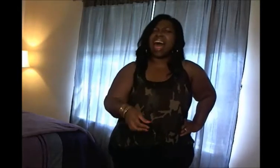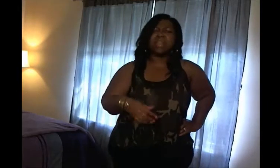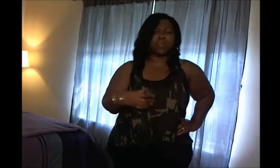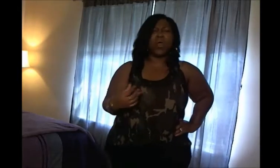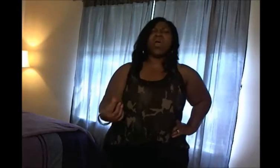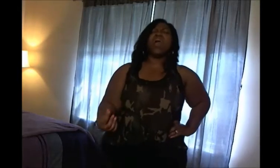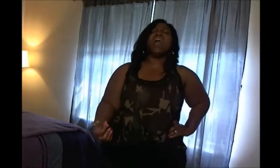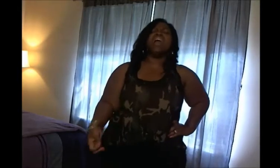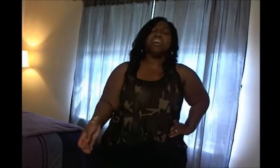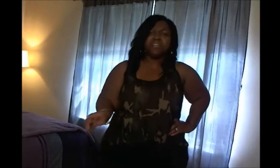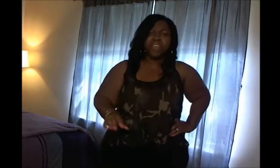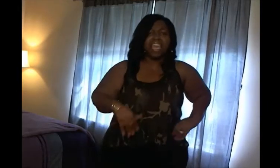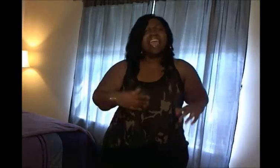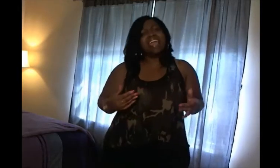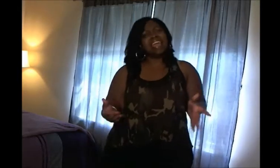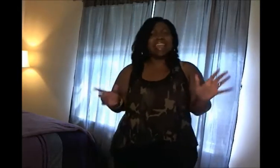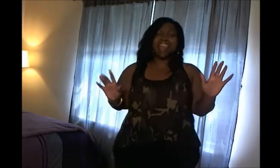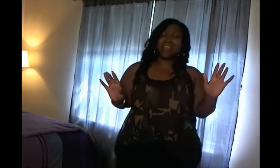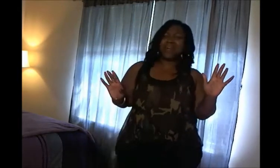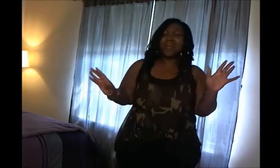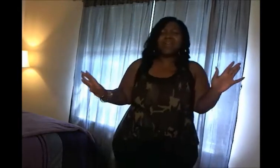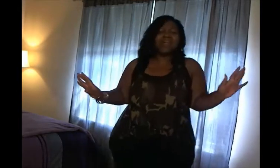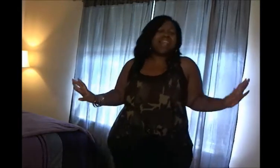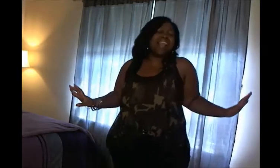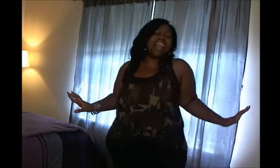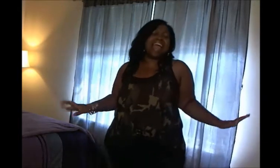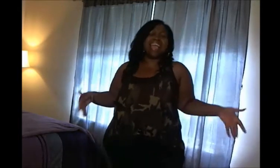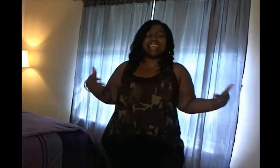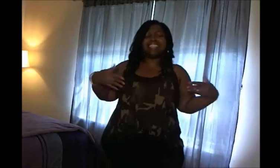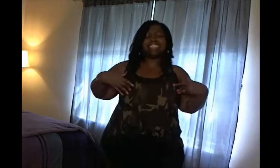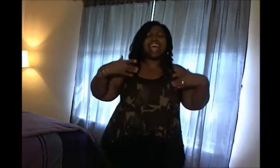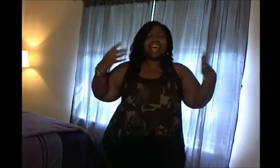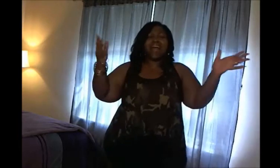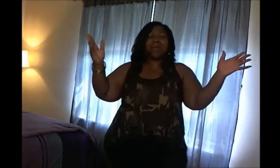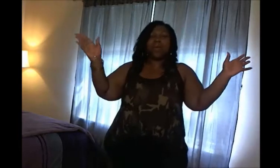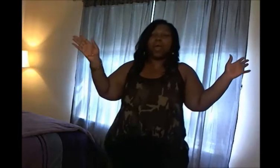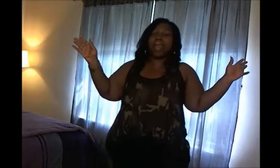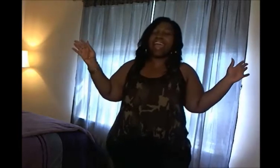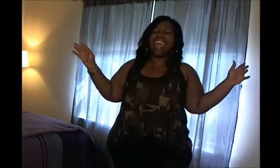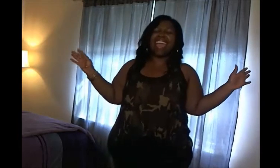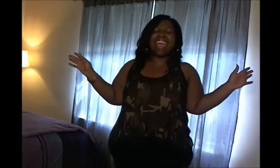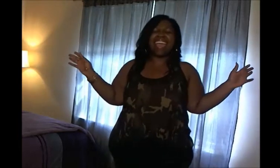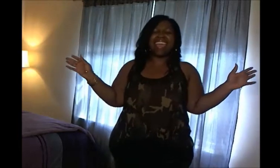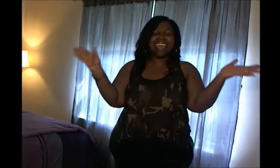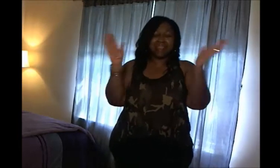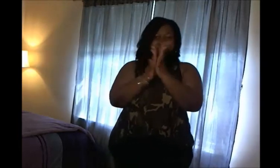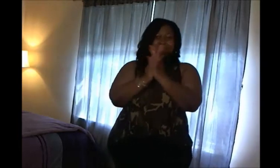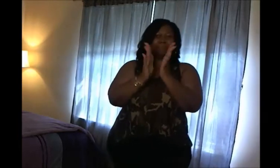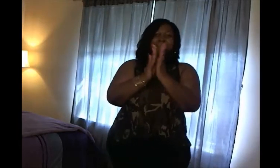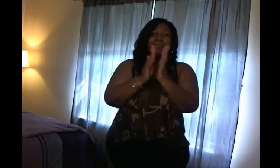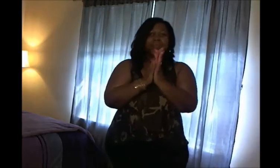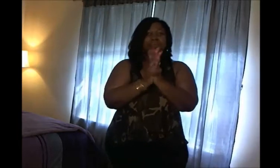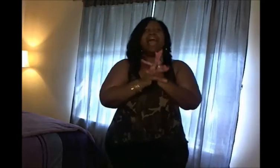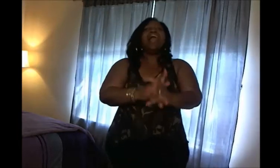not perfect, and I know you like us that way.